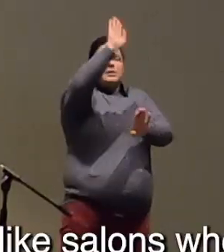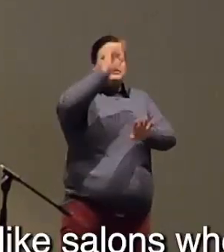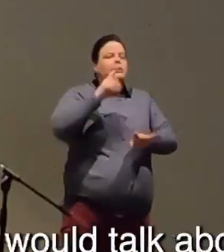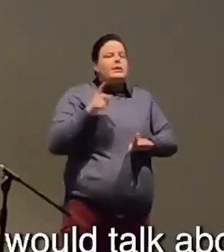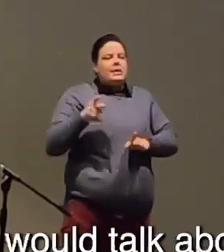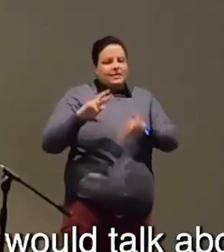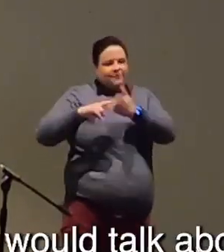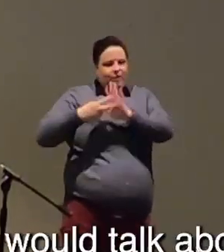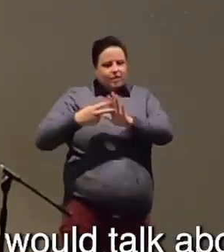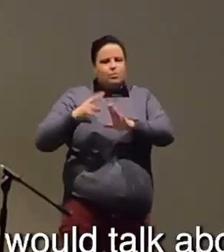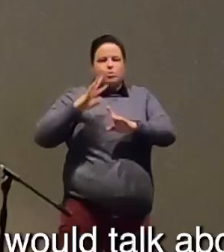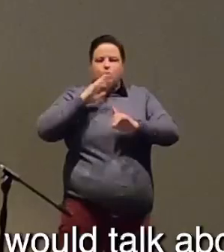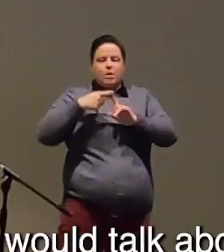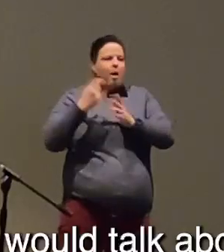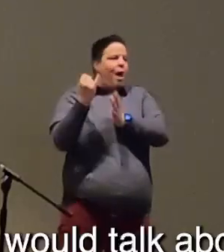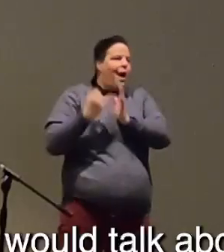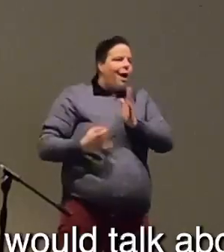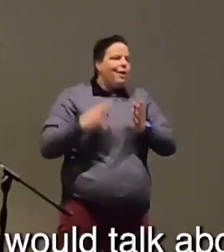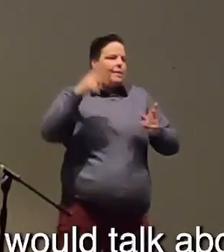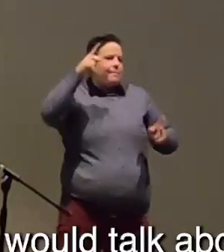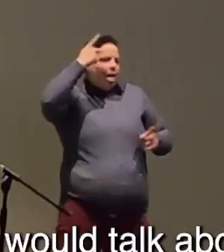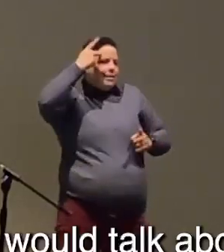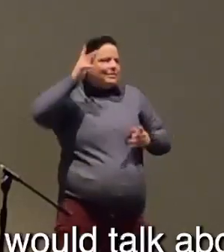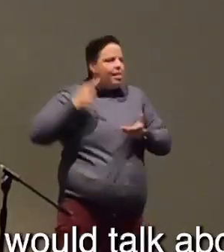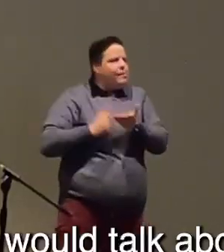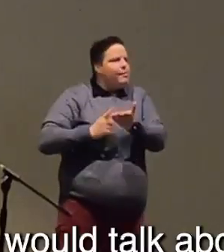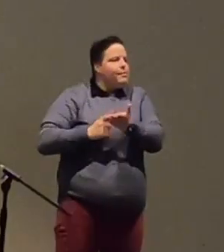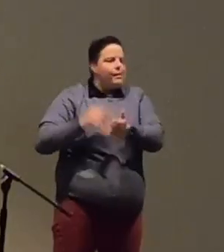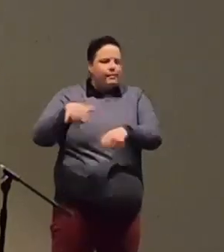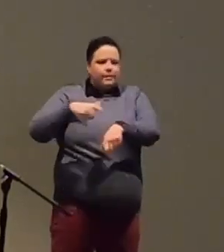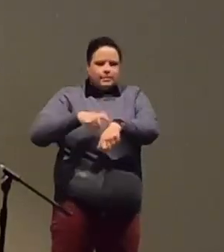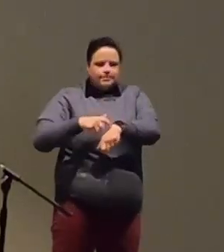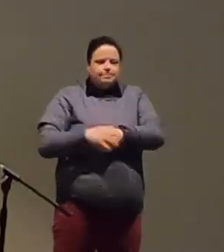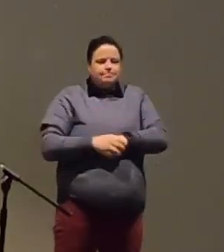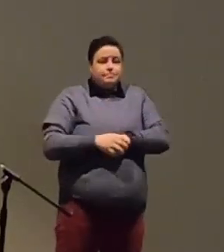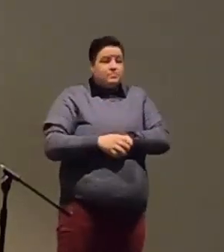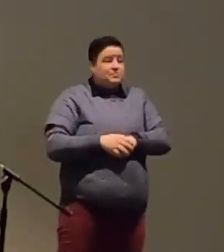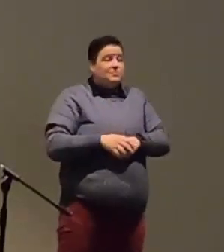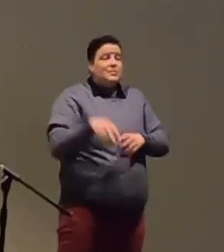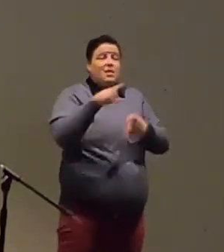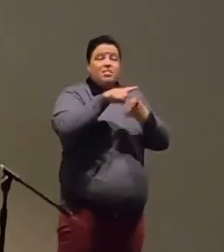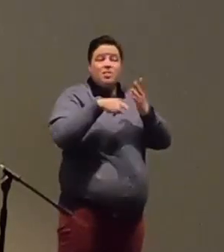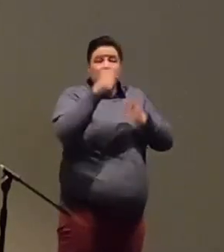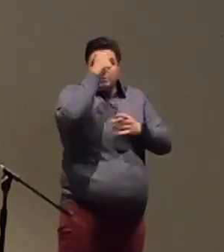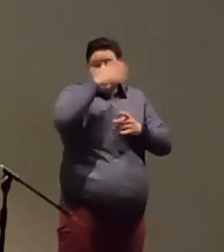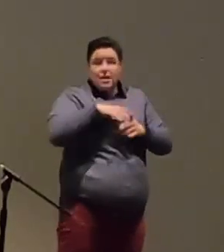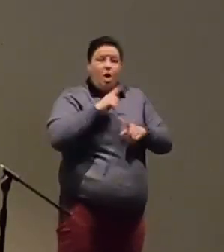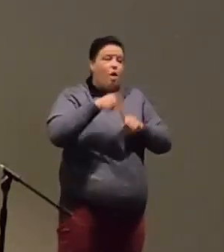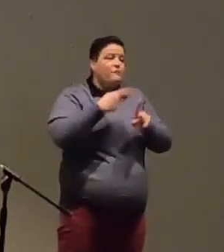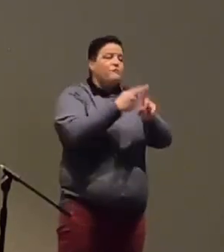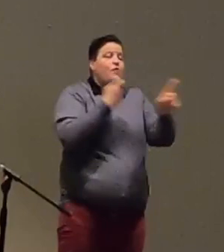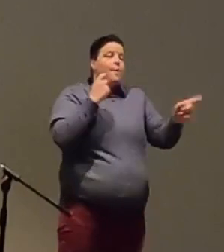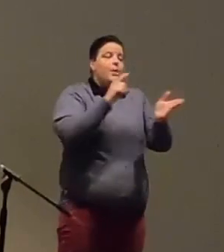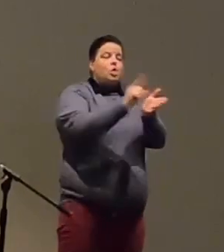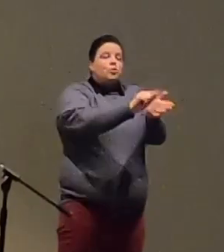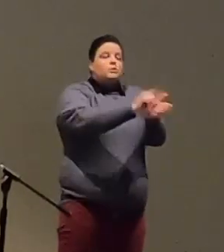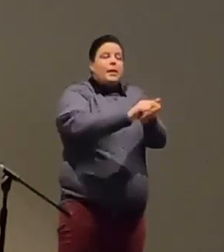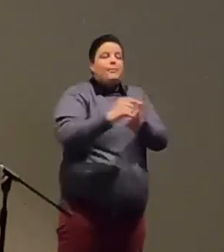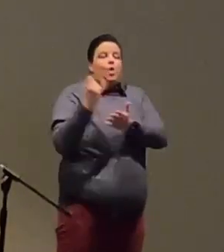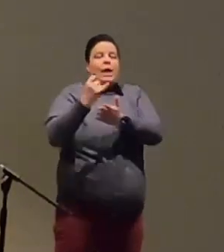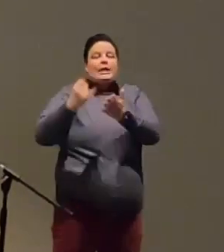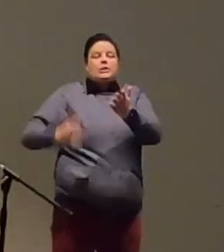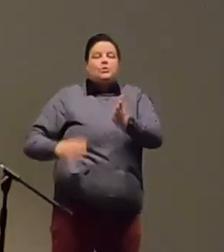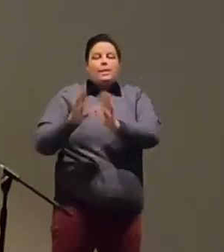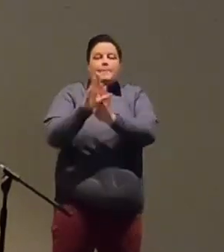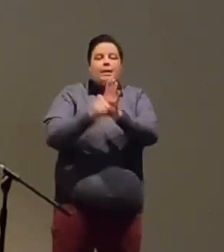contemporaries would talk about art and politics of the day. And these men all coming from a newspaper and illustration